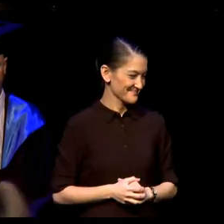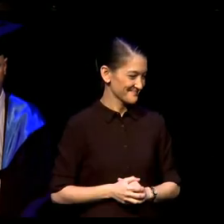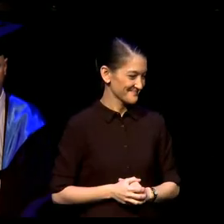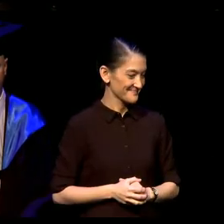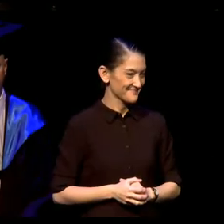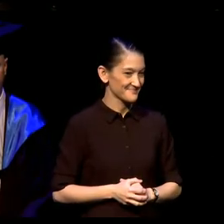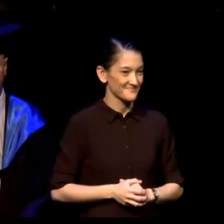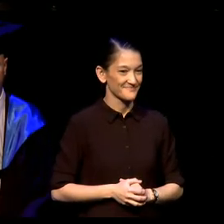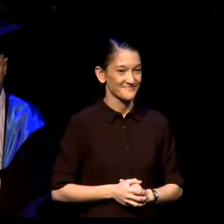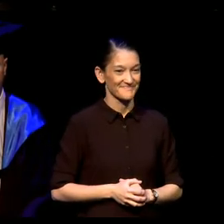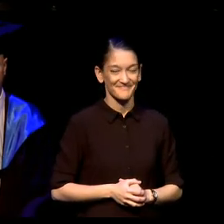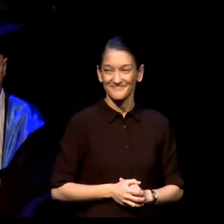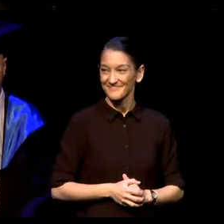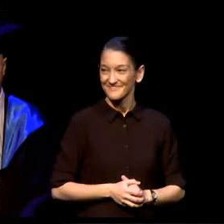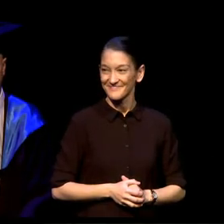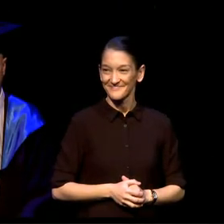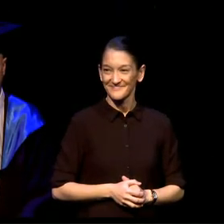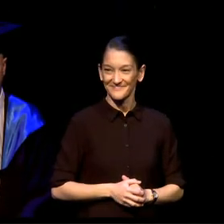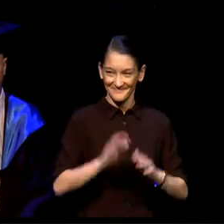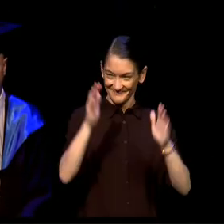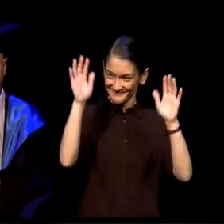Please join me in congratulating them.